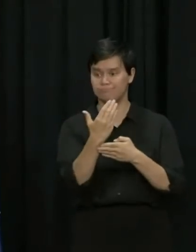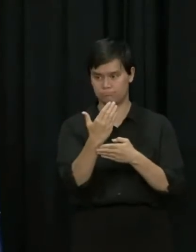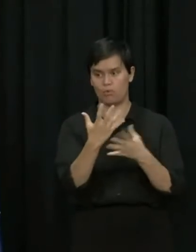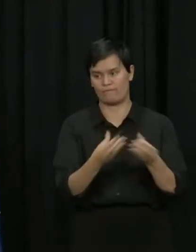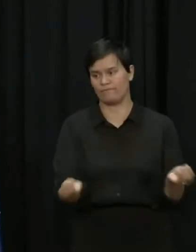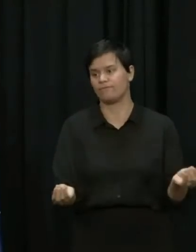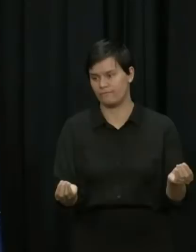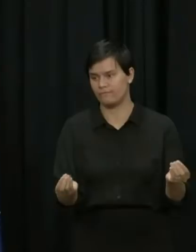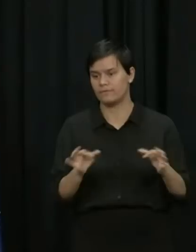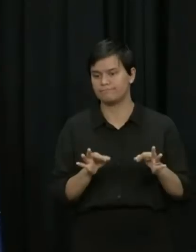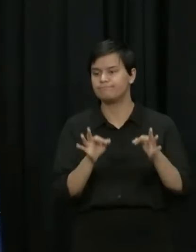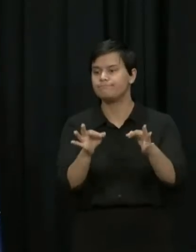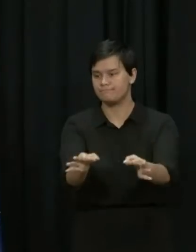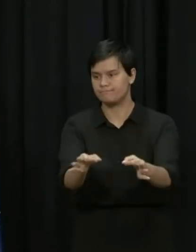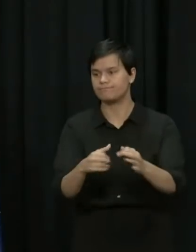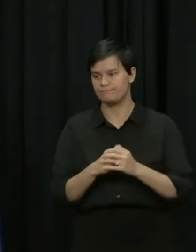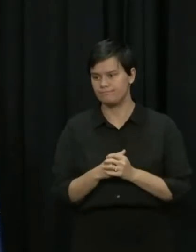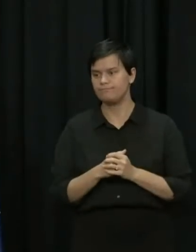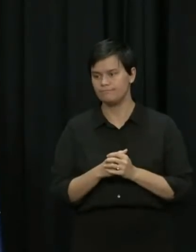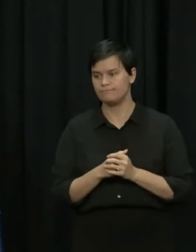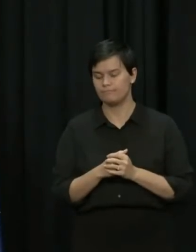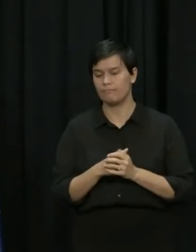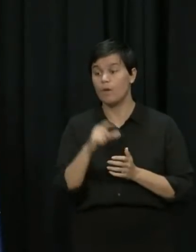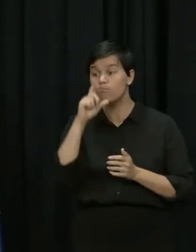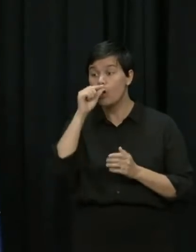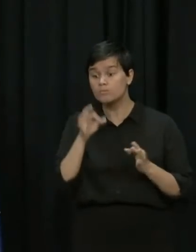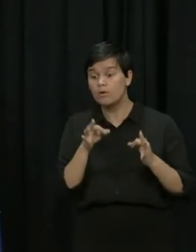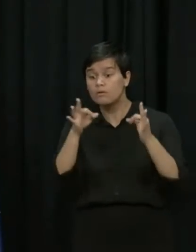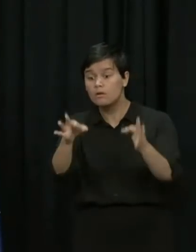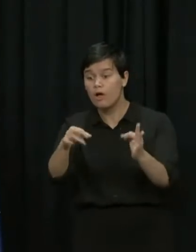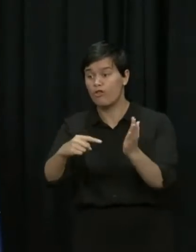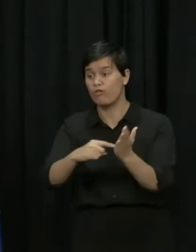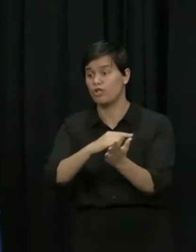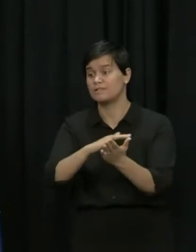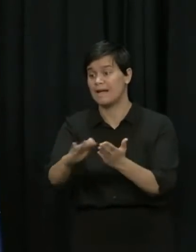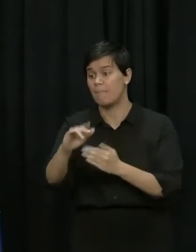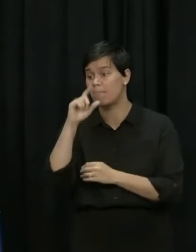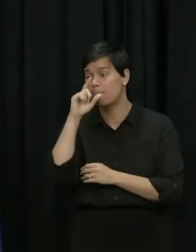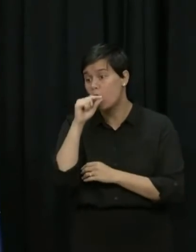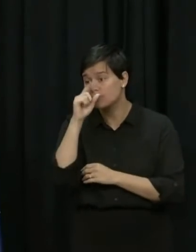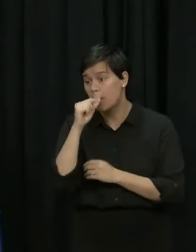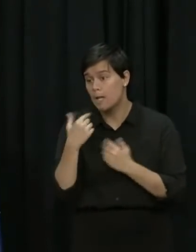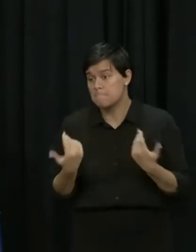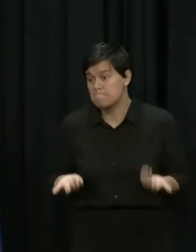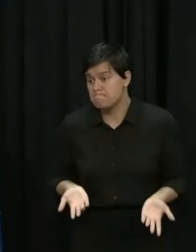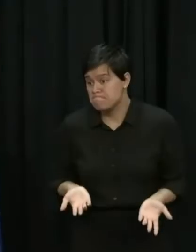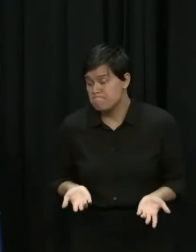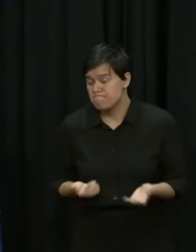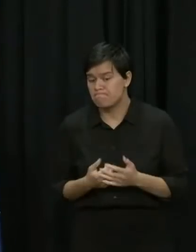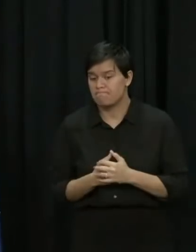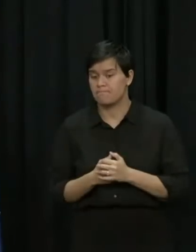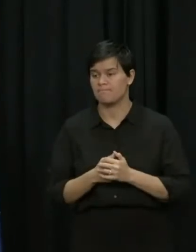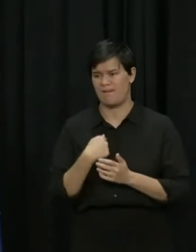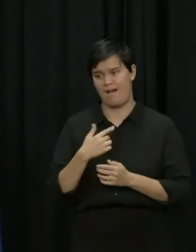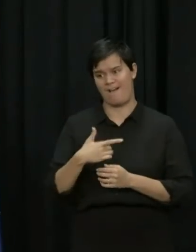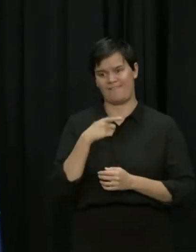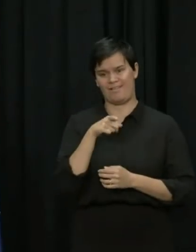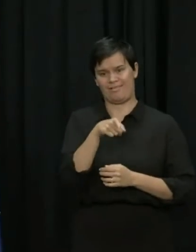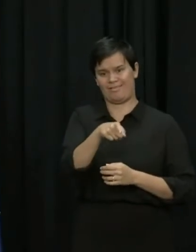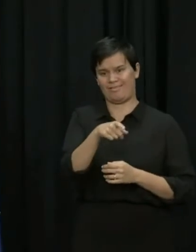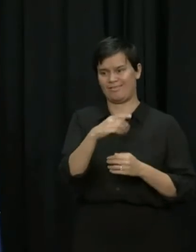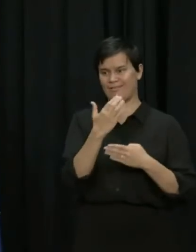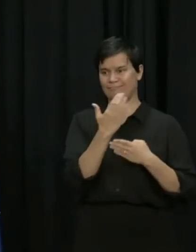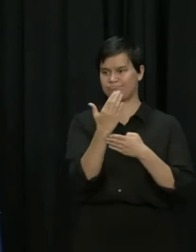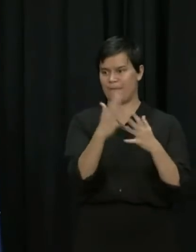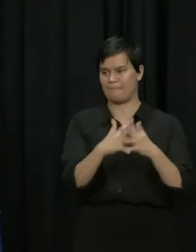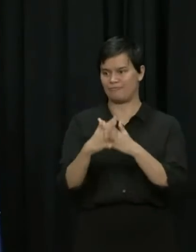had Thursday as a postponement day. They haven't confirmed when the next race will be. I imagine they'll be doing exactly what the rest of New Zealand is